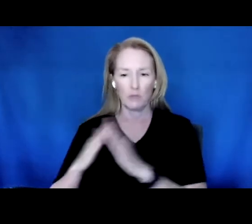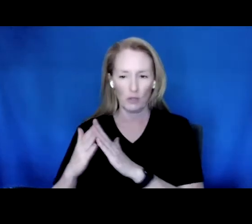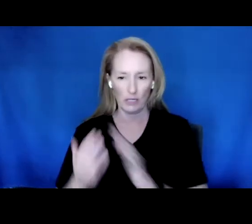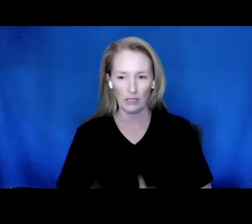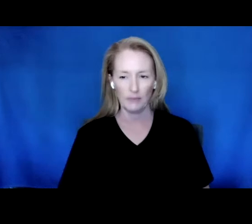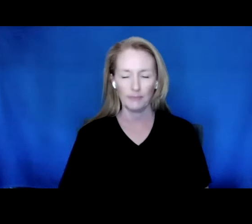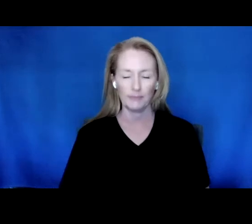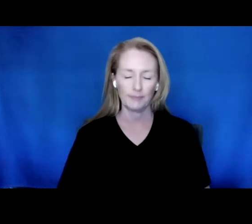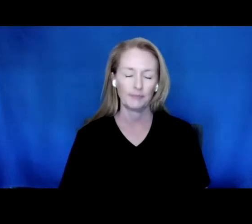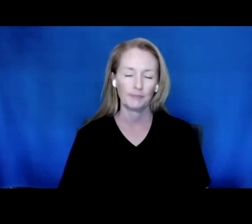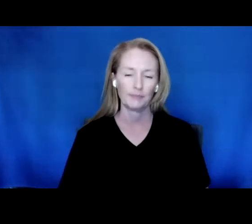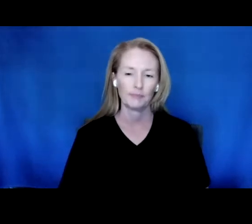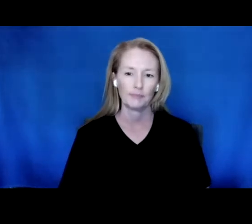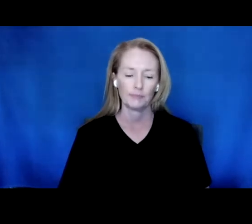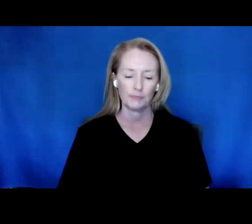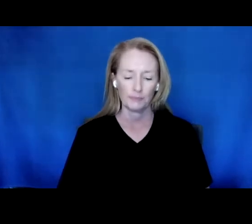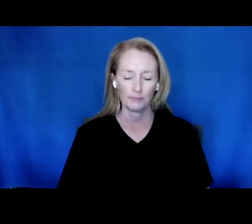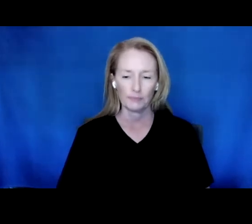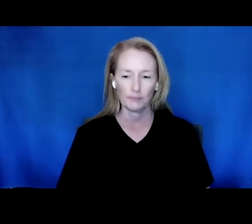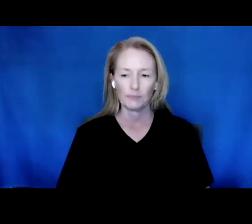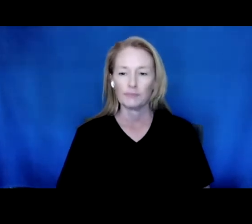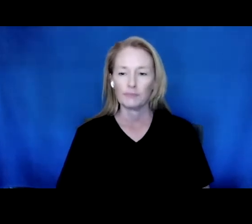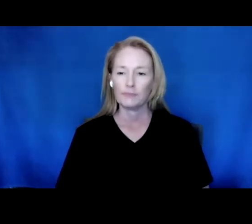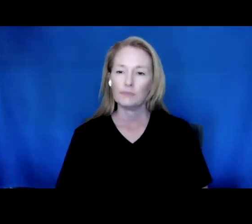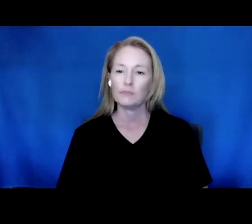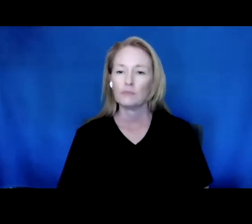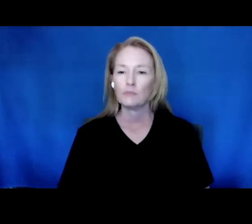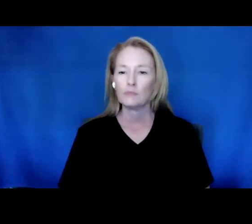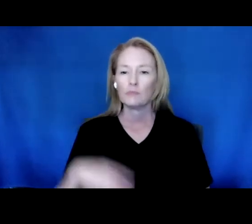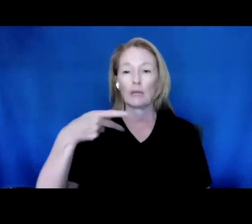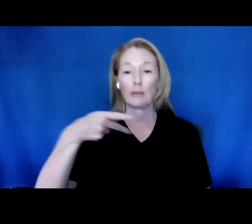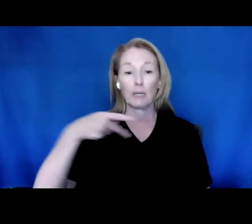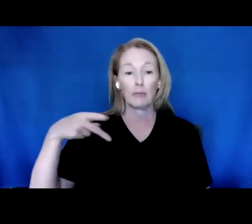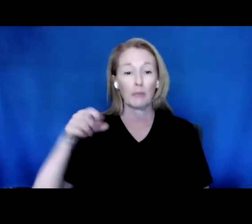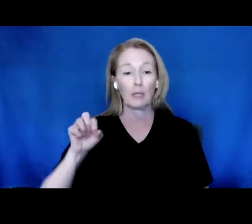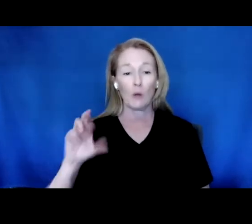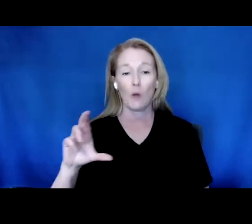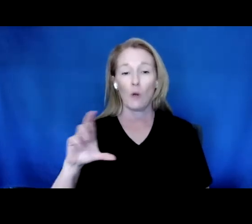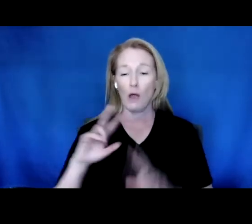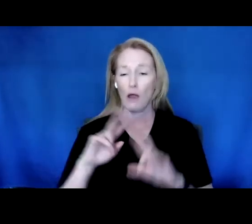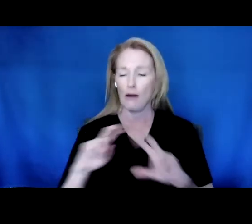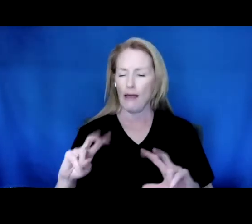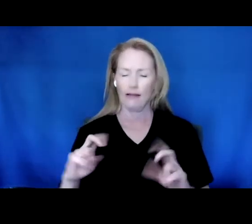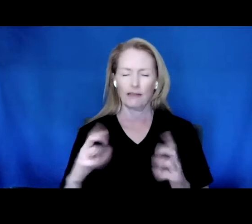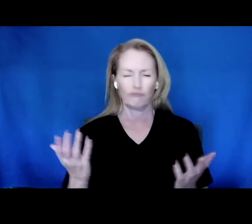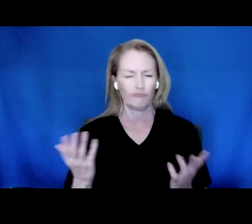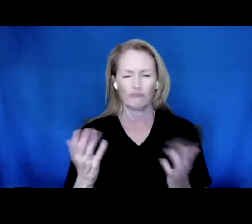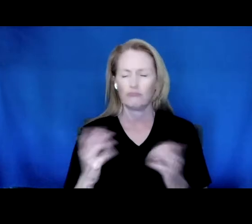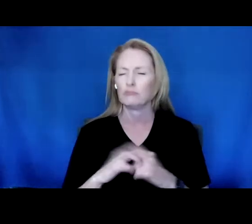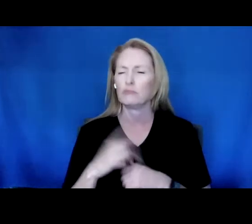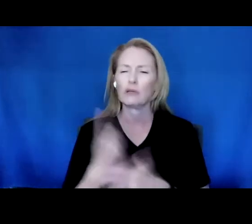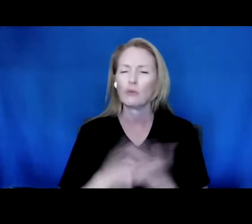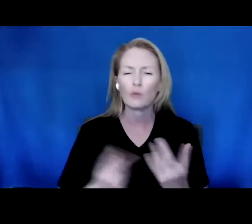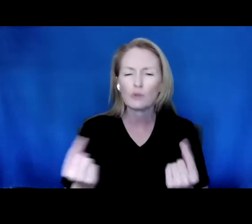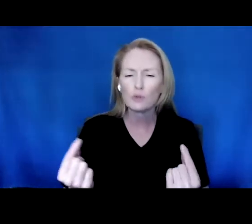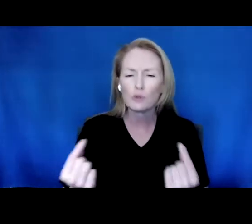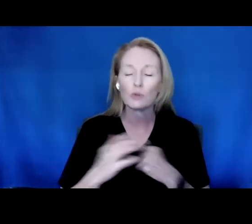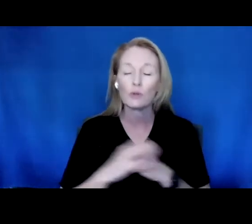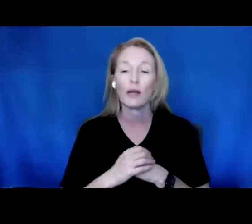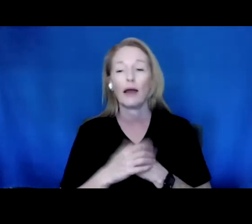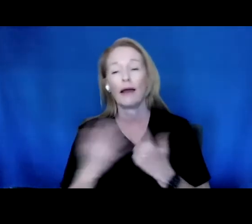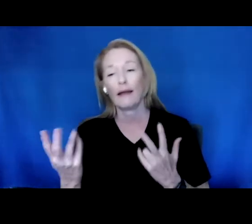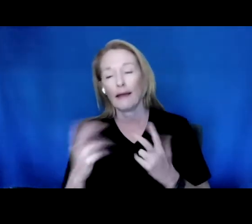So what is a PQR analysis and what does it do? So it's essentially an analytic framework used to